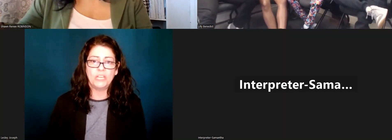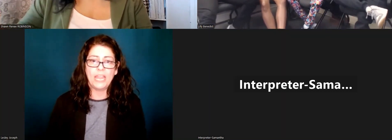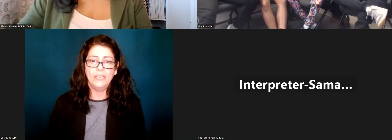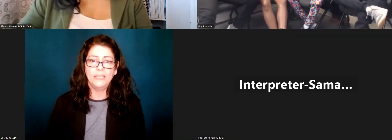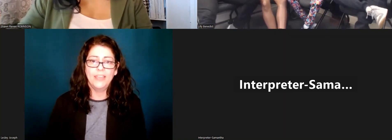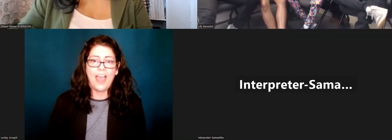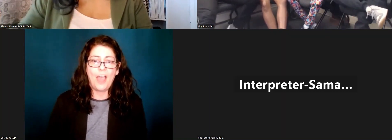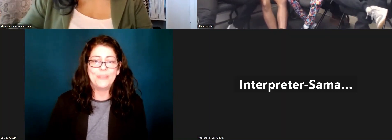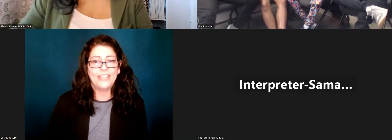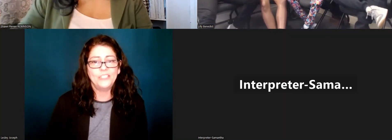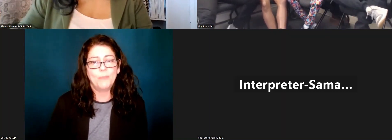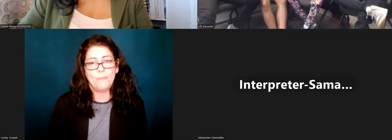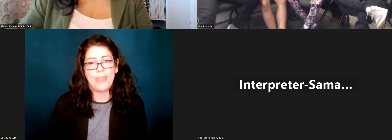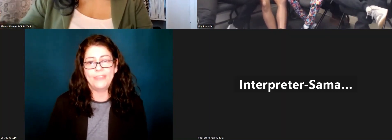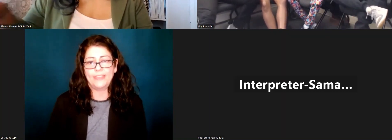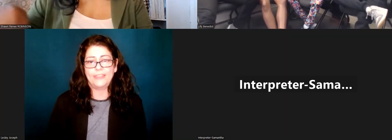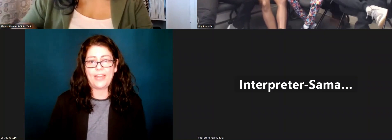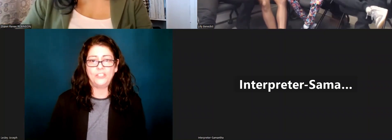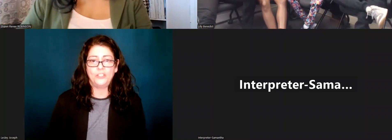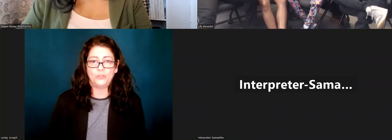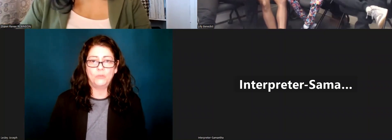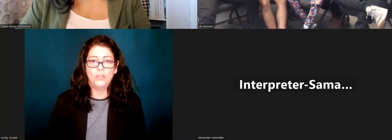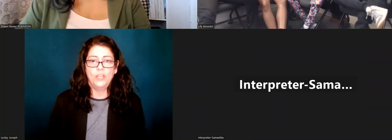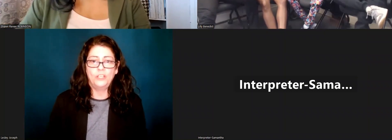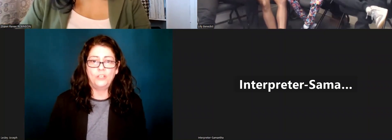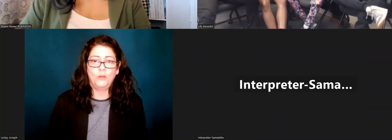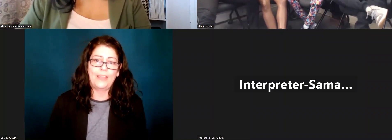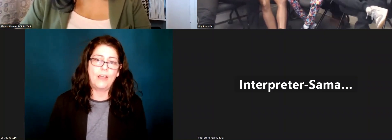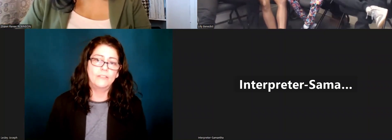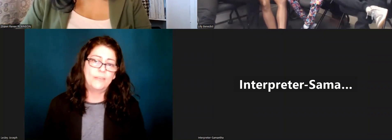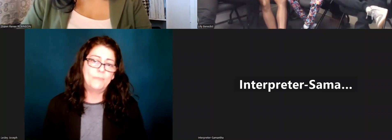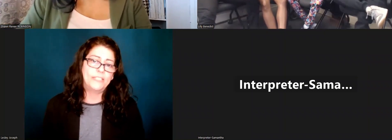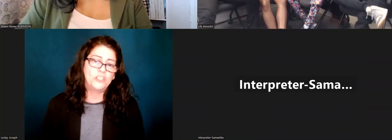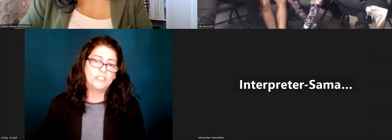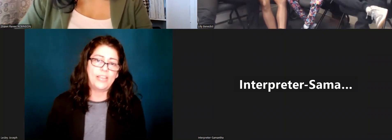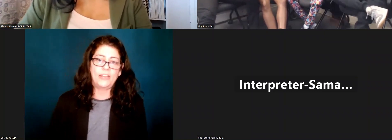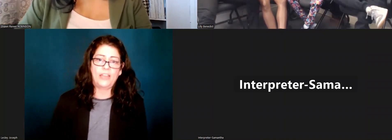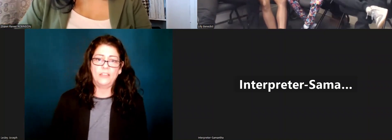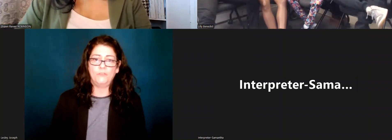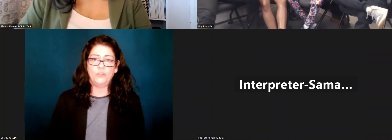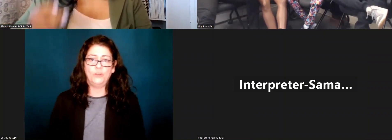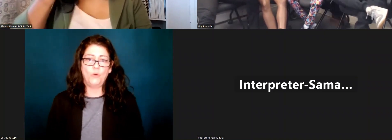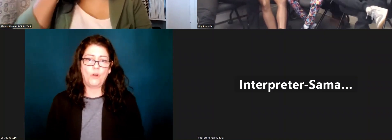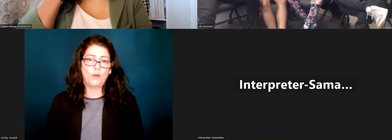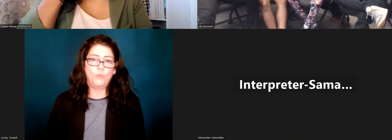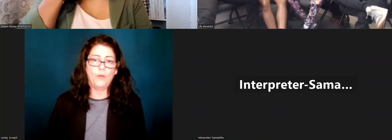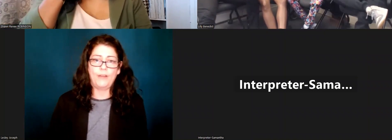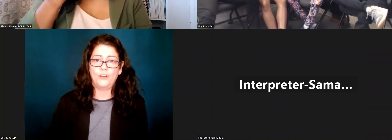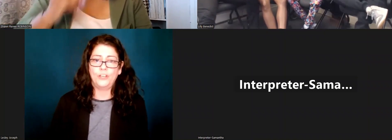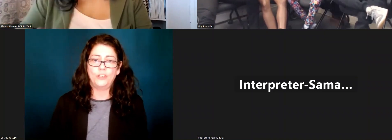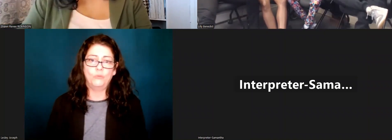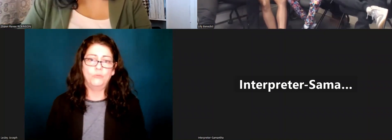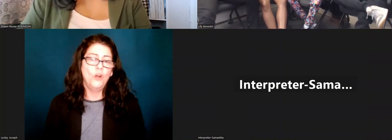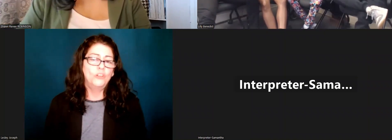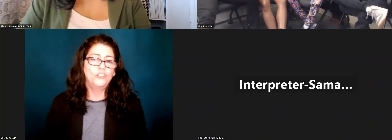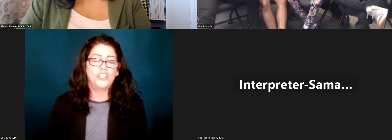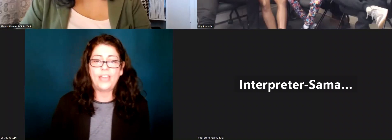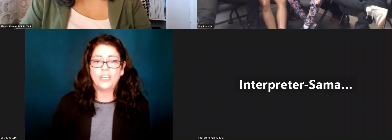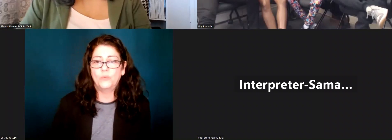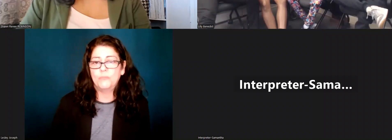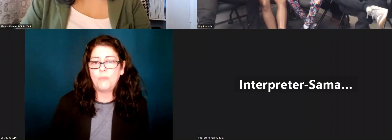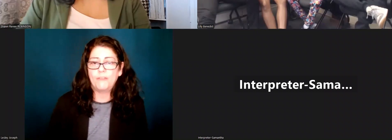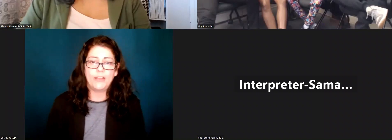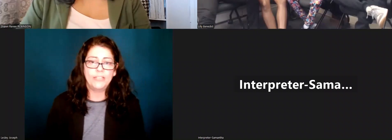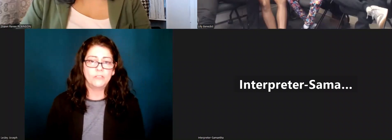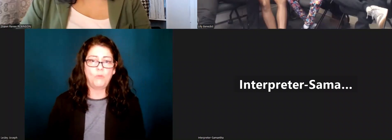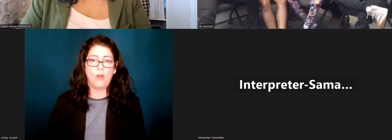to communicate. I mean, that's my main thing that I do. You know, like I'll send messages saying I love you or whatever, you know,